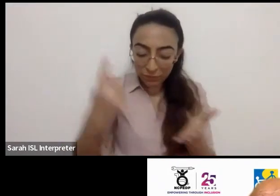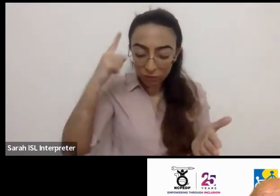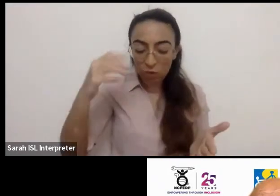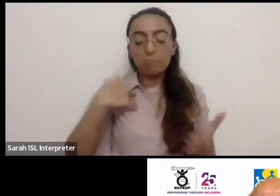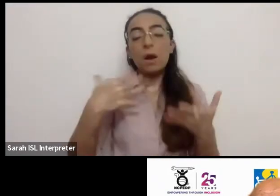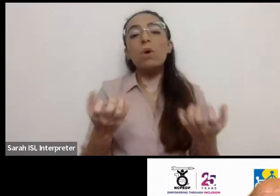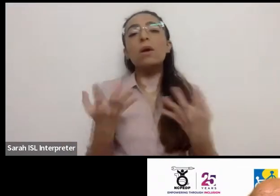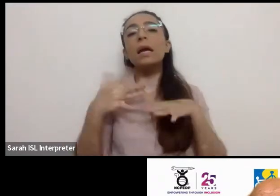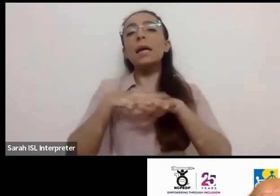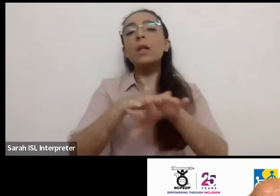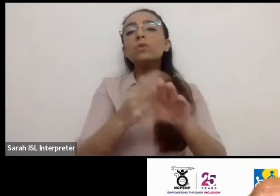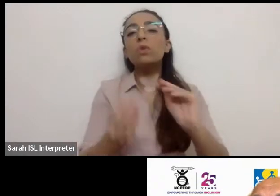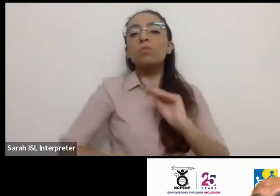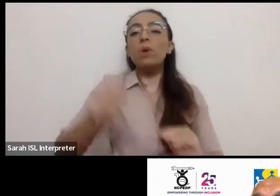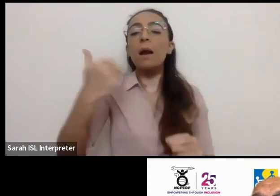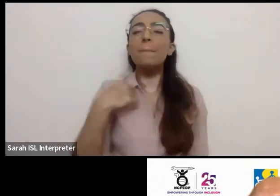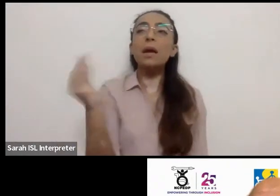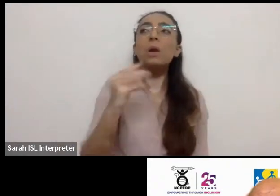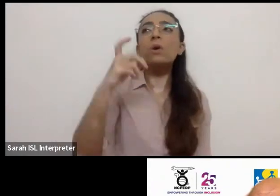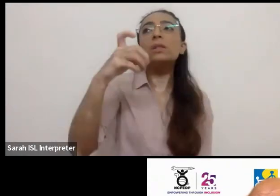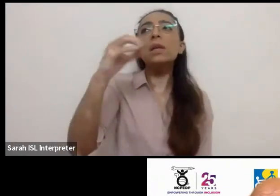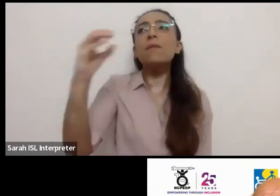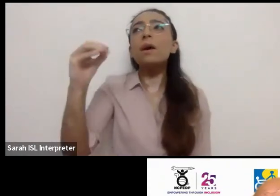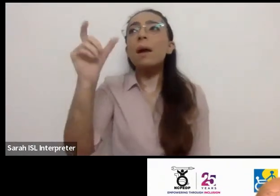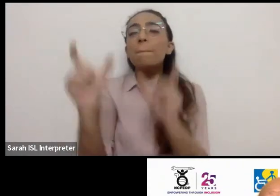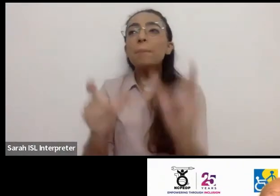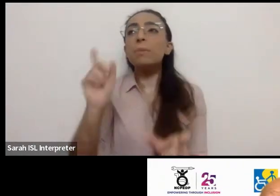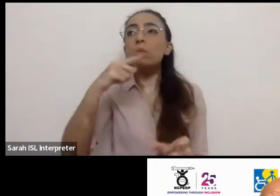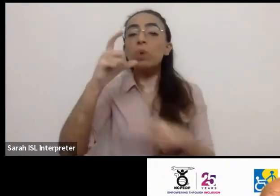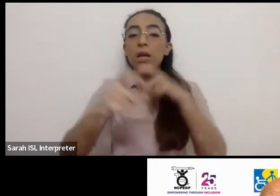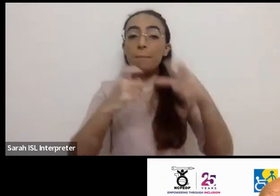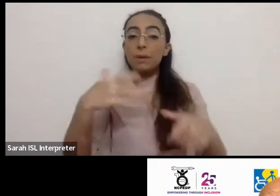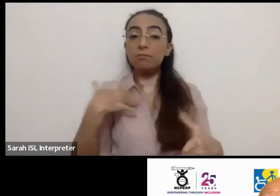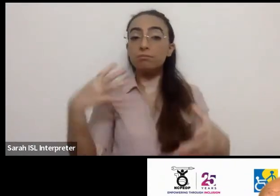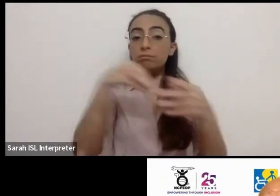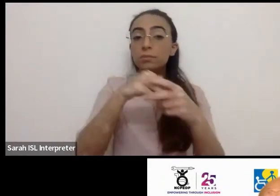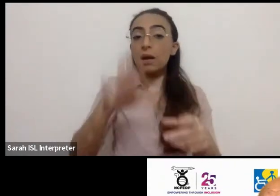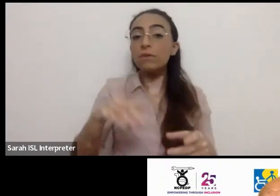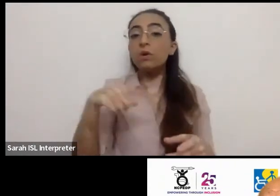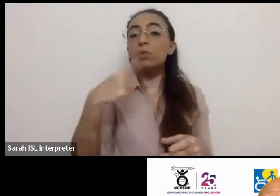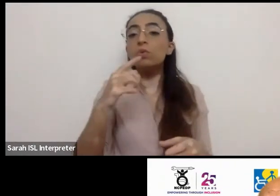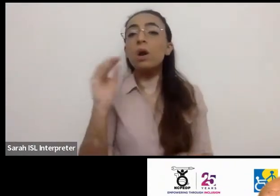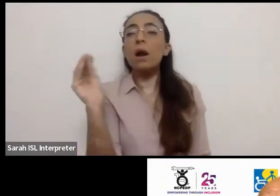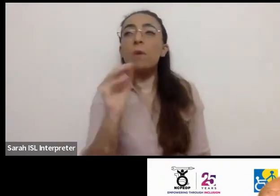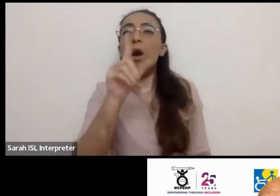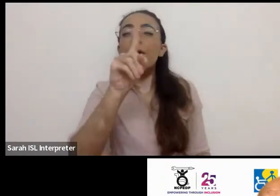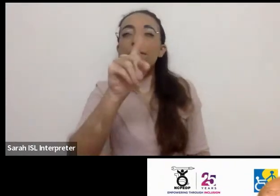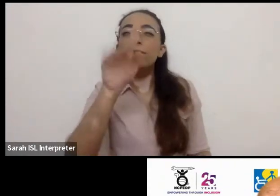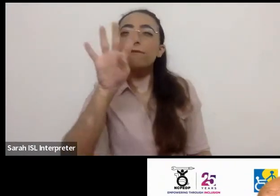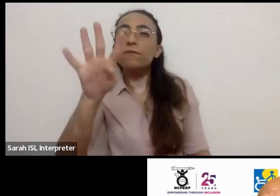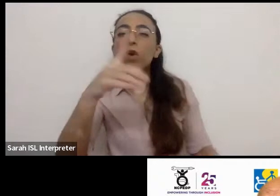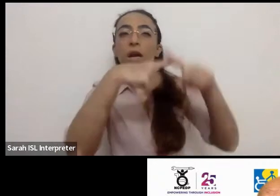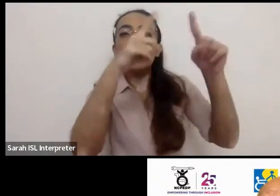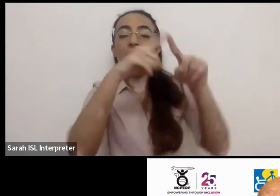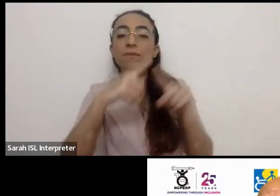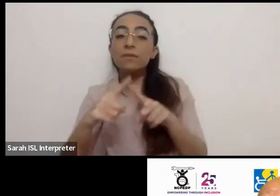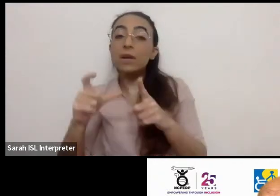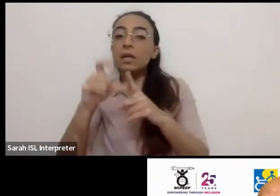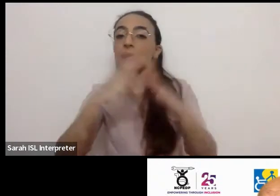have roughly 700 people who are employed in the company across 14 different